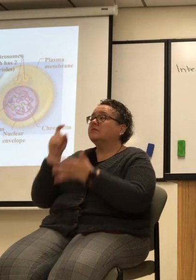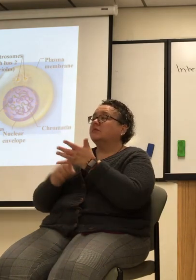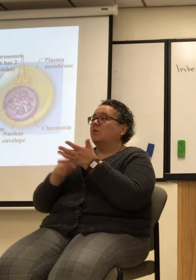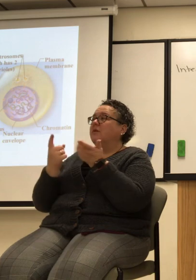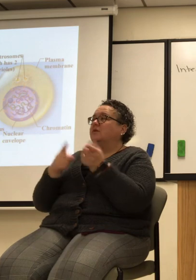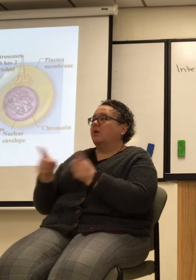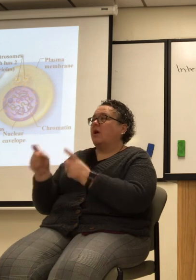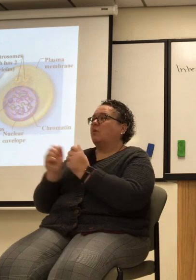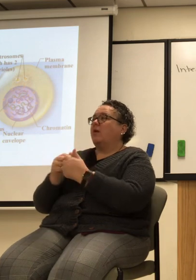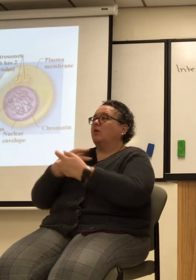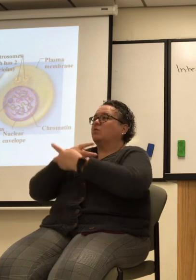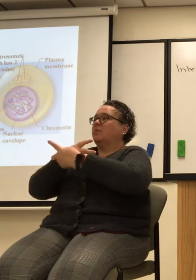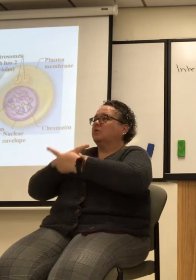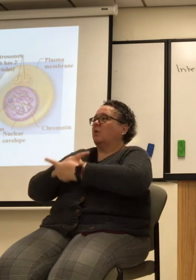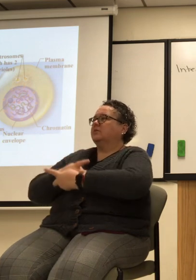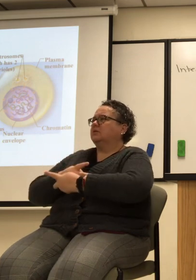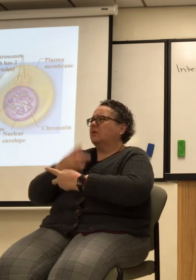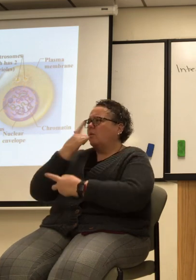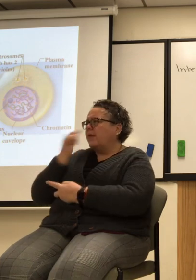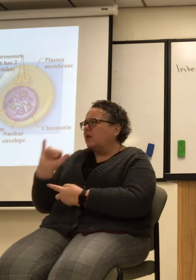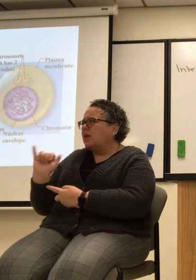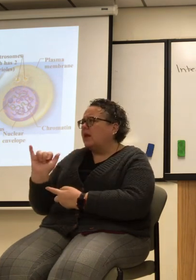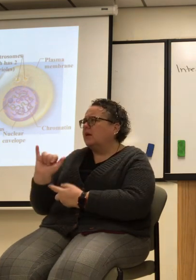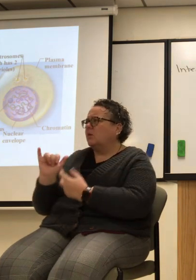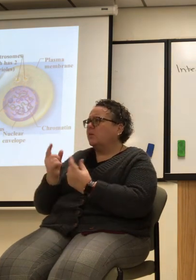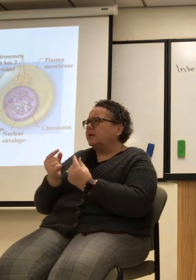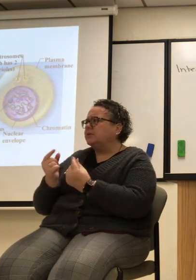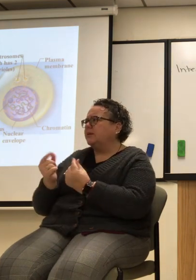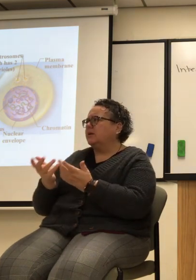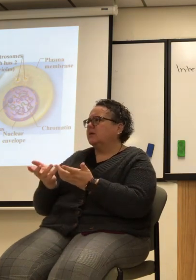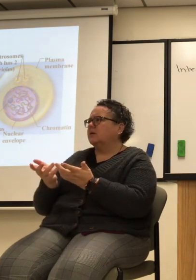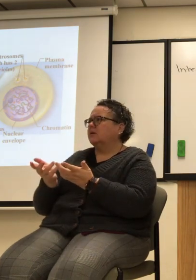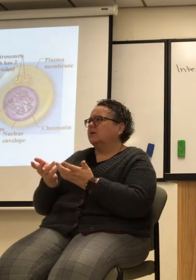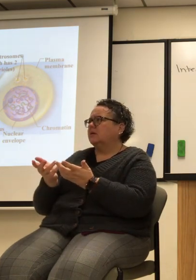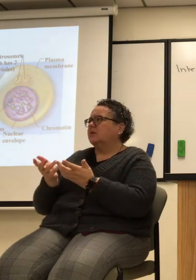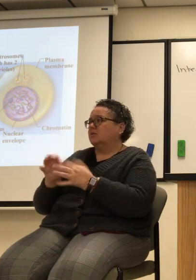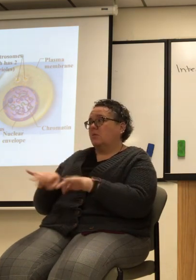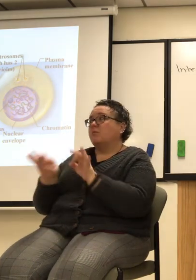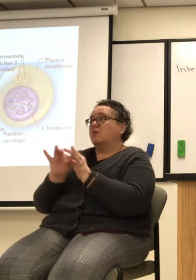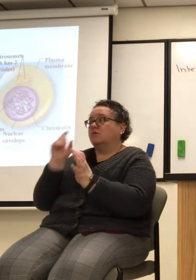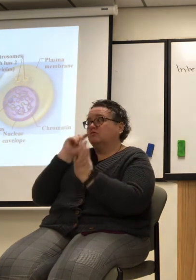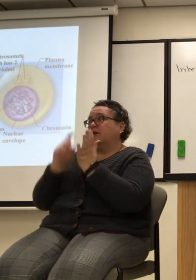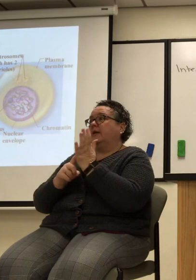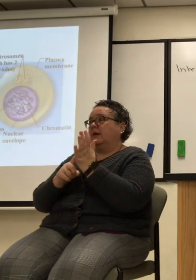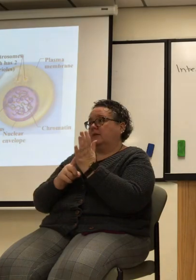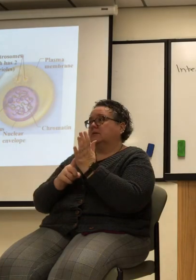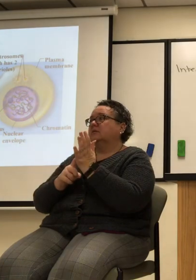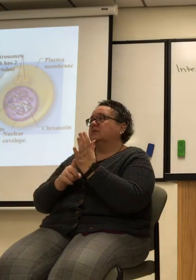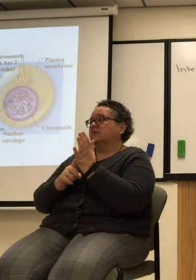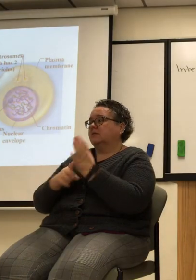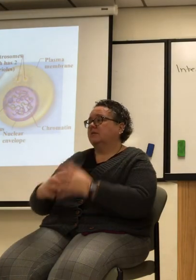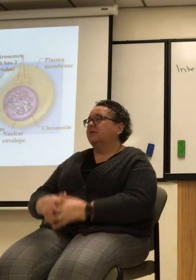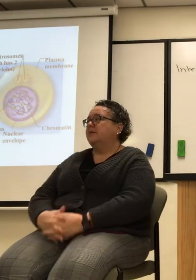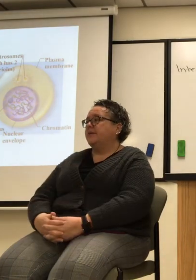the chromosomes. What do they look like? What are they doing? So I'm going to put a column up here for